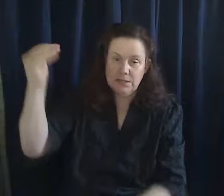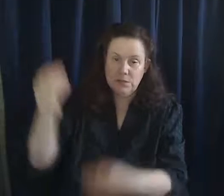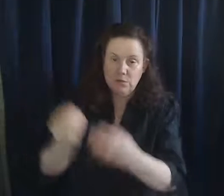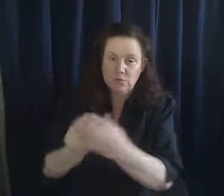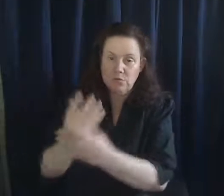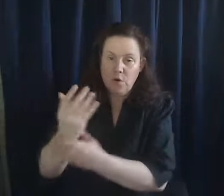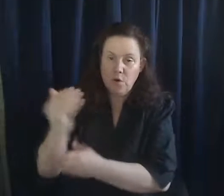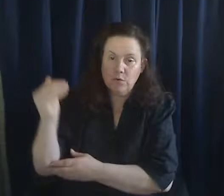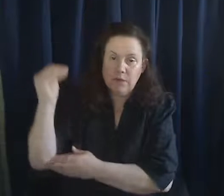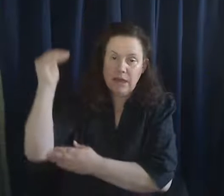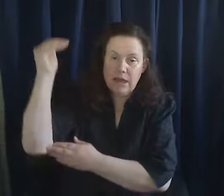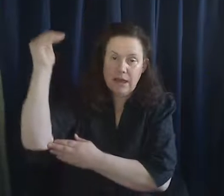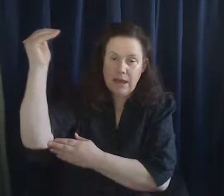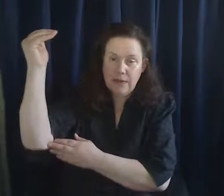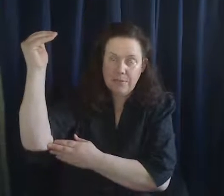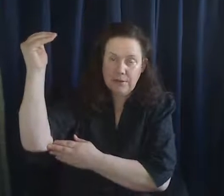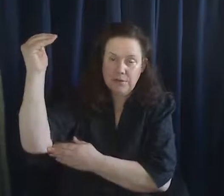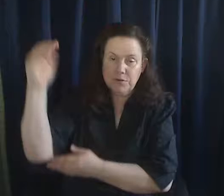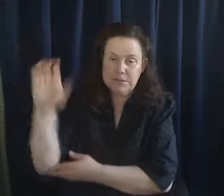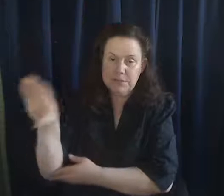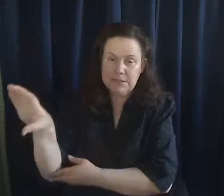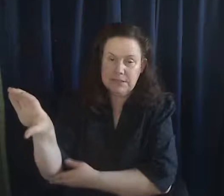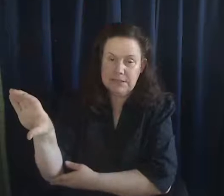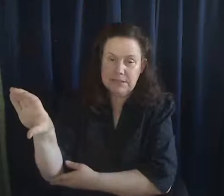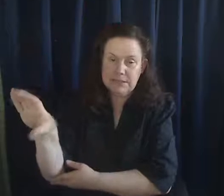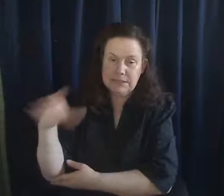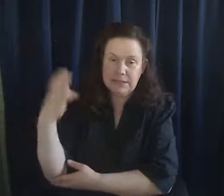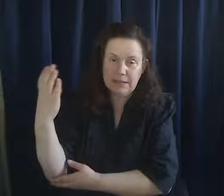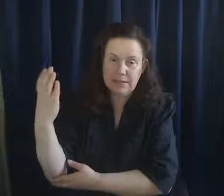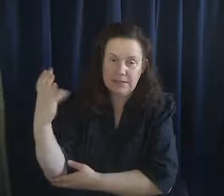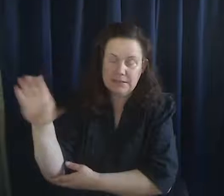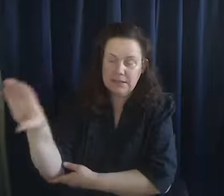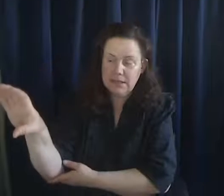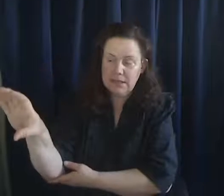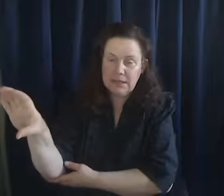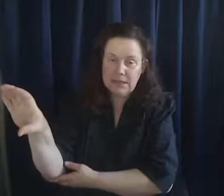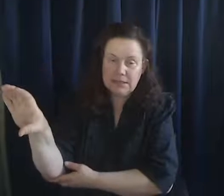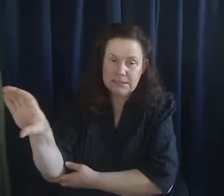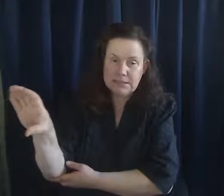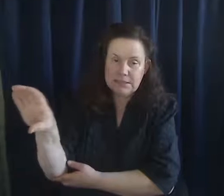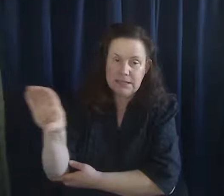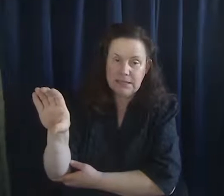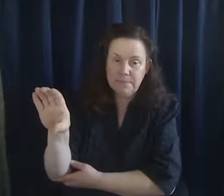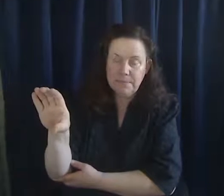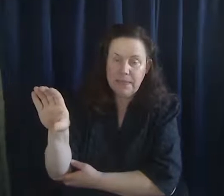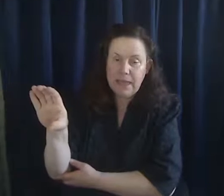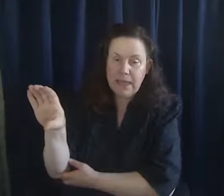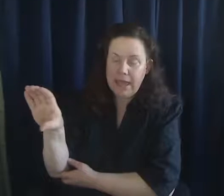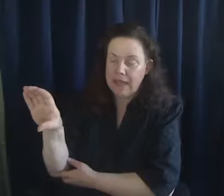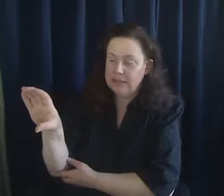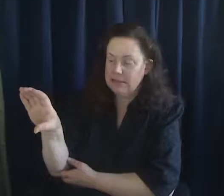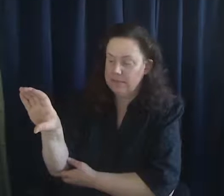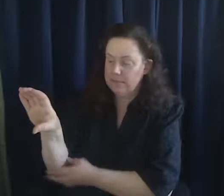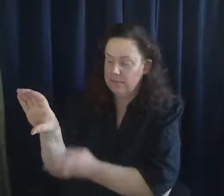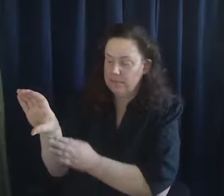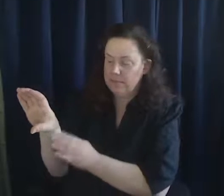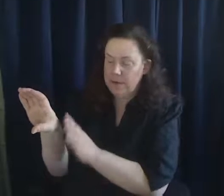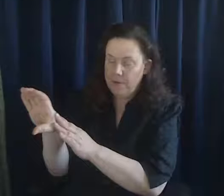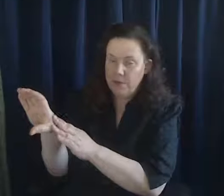So grown up, Christmas is like this, it's a C, and my palm is